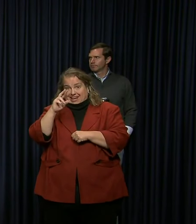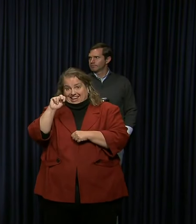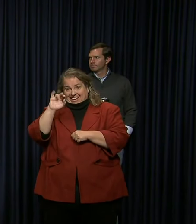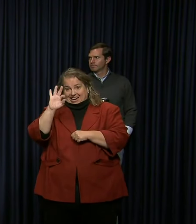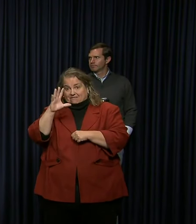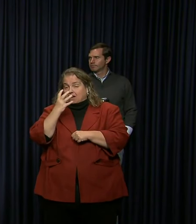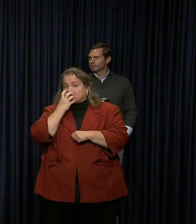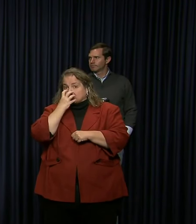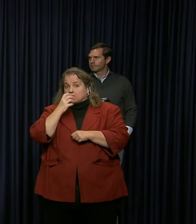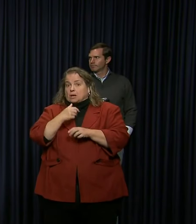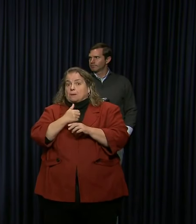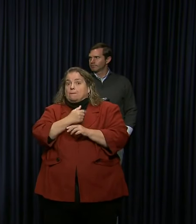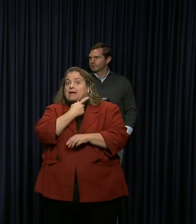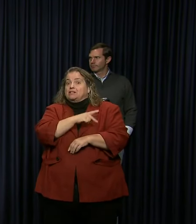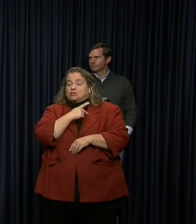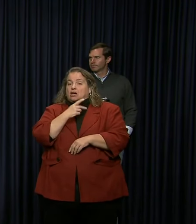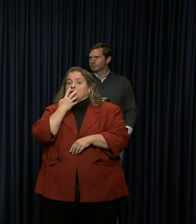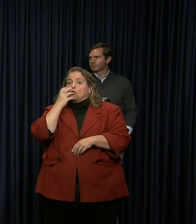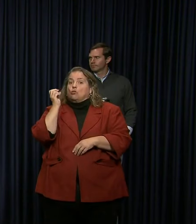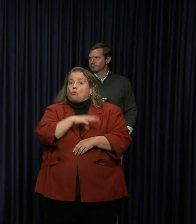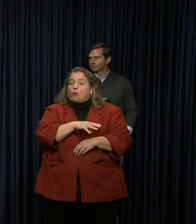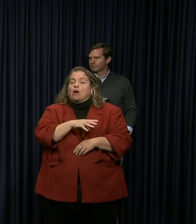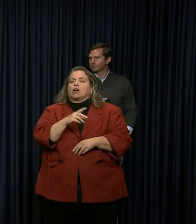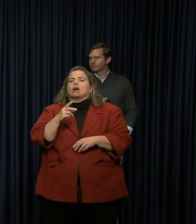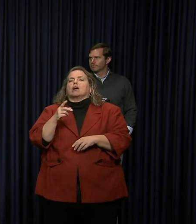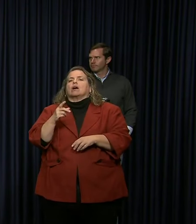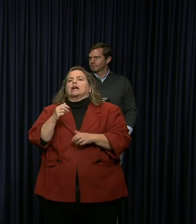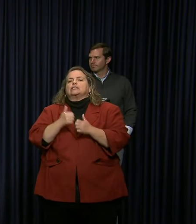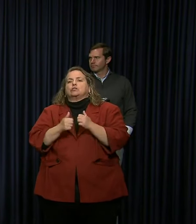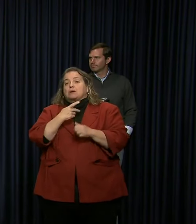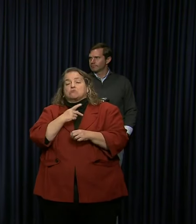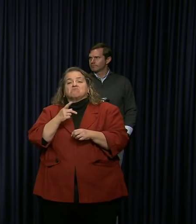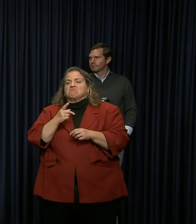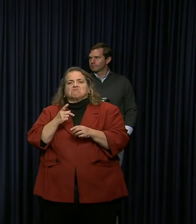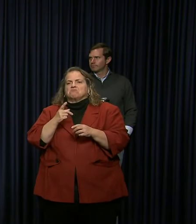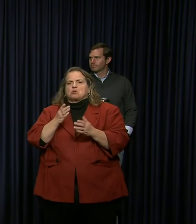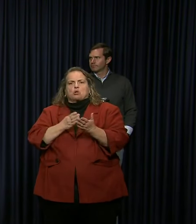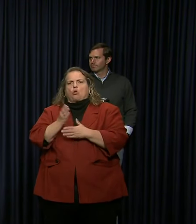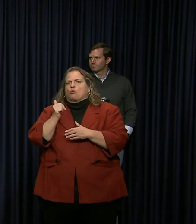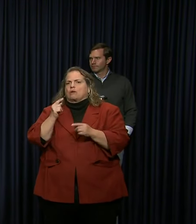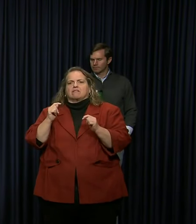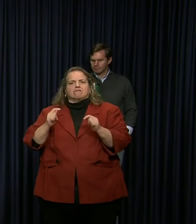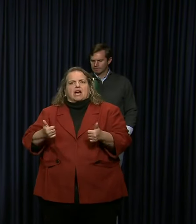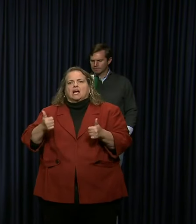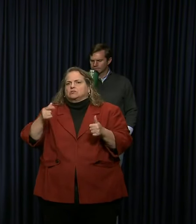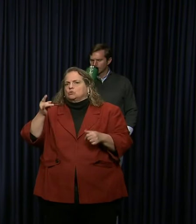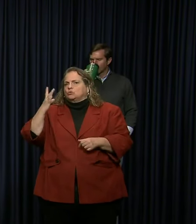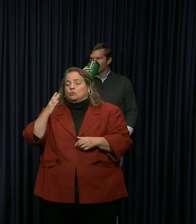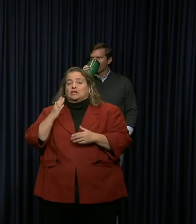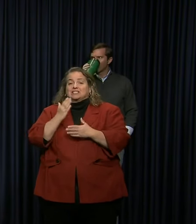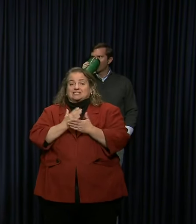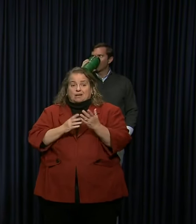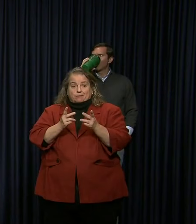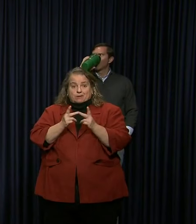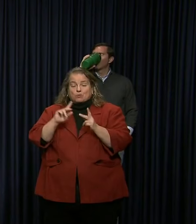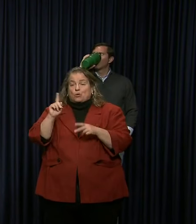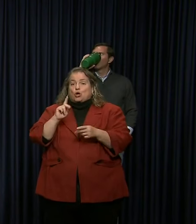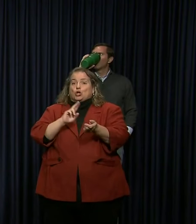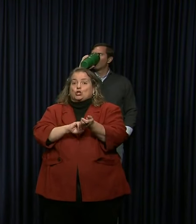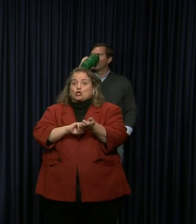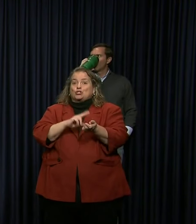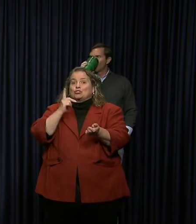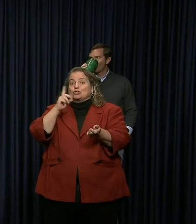use another one, you go through that very, very quickly. Now we've had to have, in some instances, nurses or doctors who use